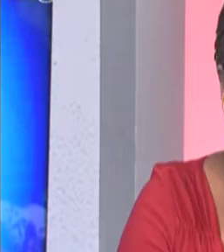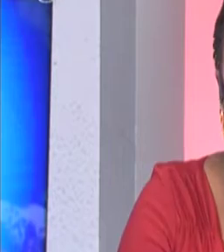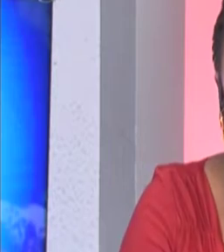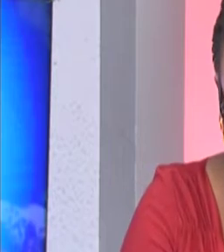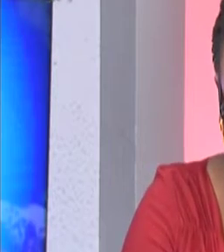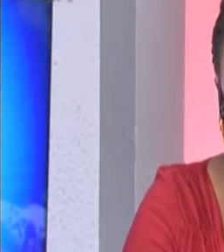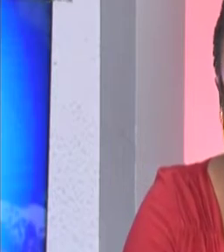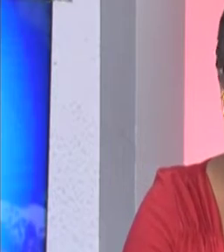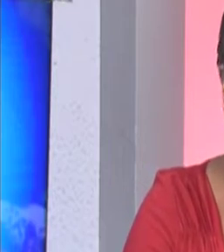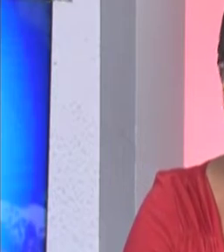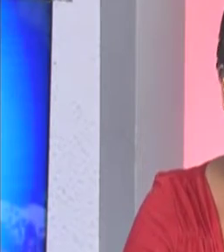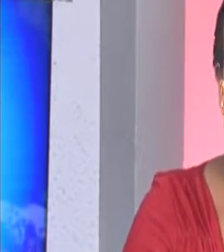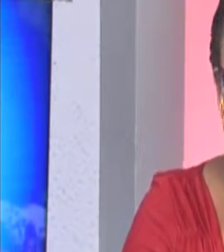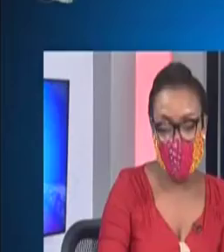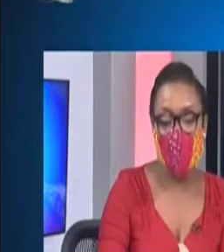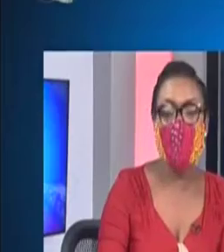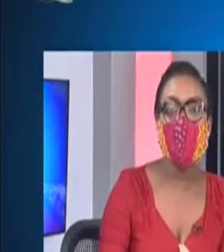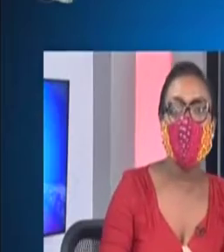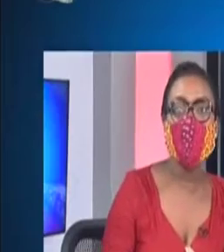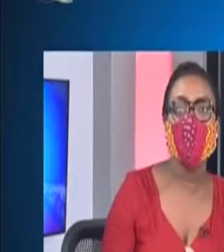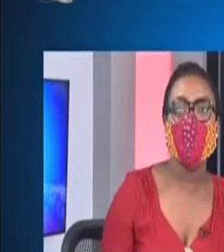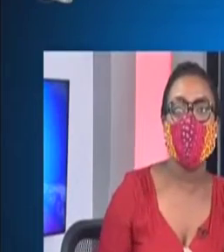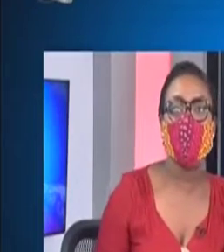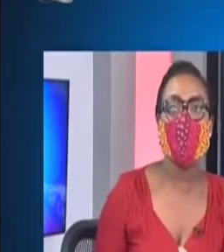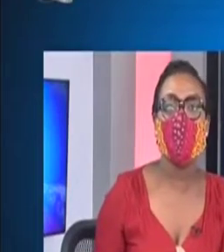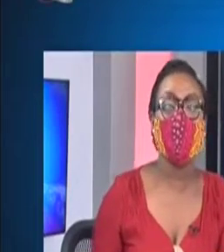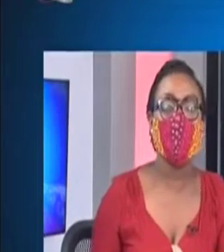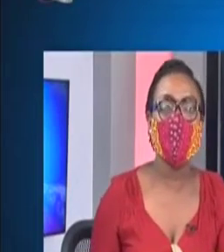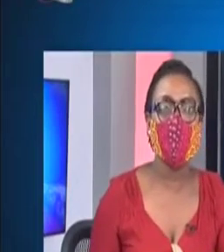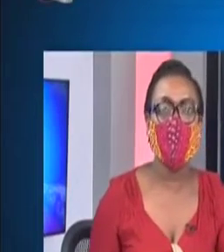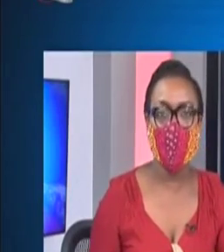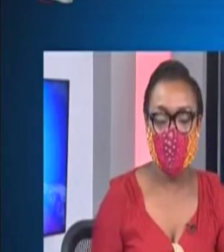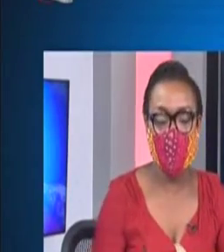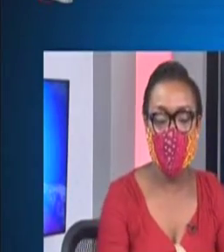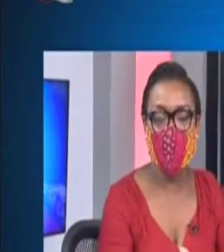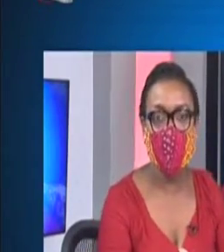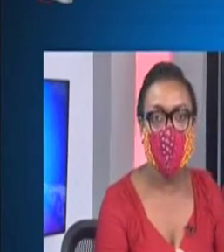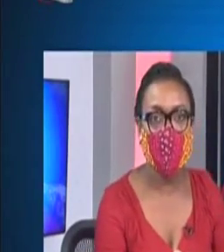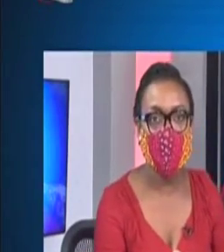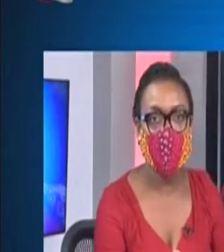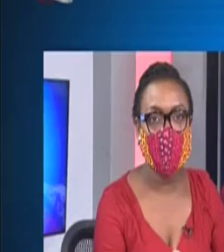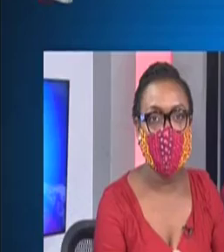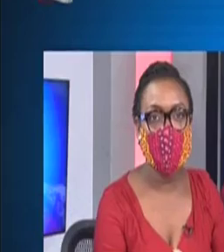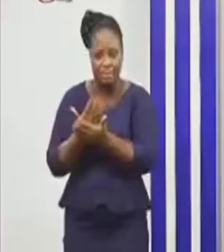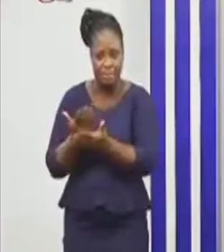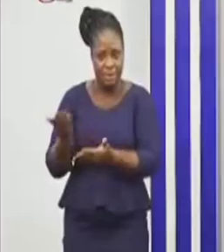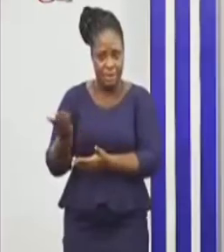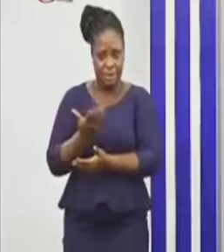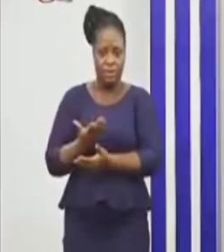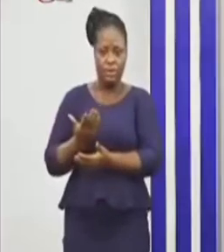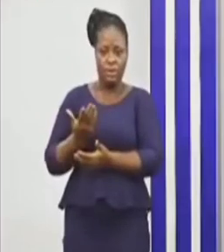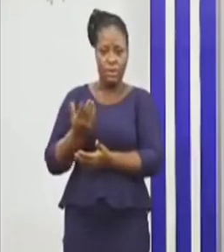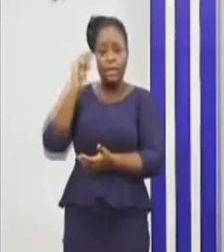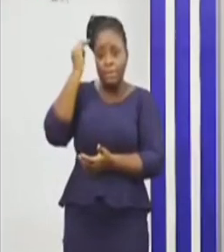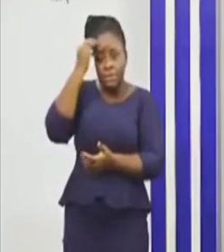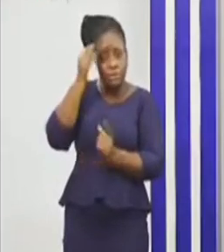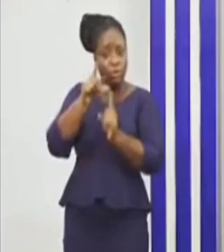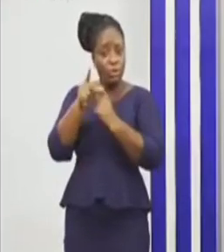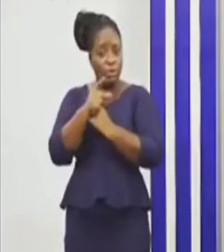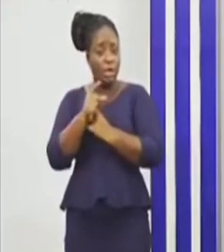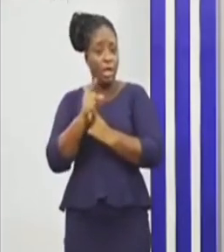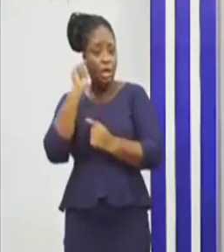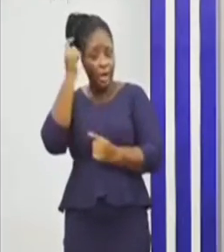do the analysis, but we'll have to take you back to the Ministry of Information. We've got sound now. Piece of local government, any social